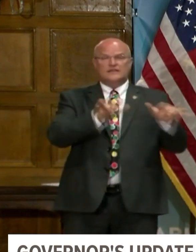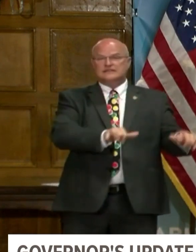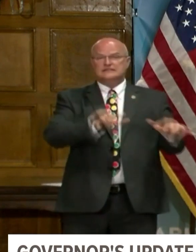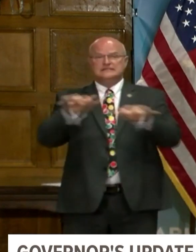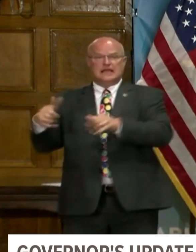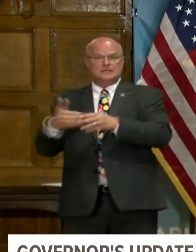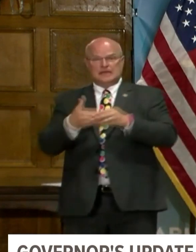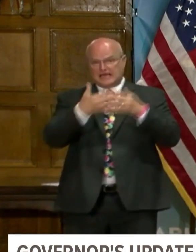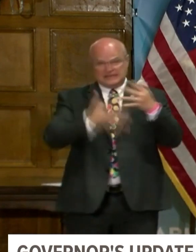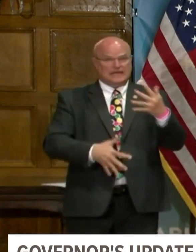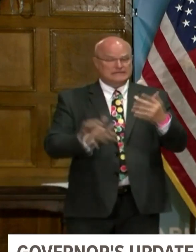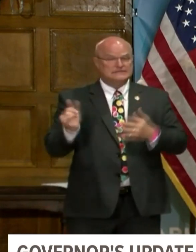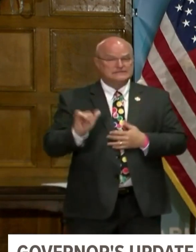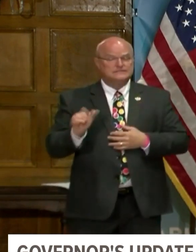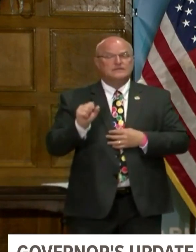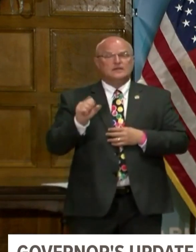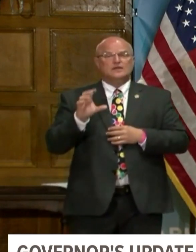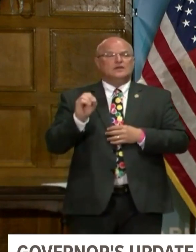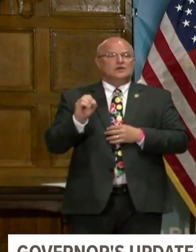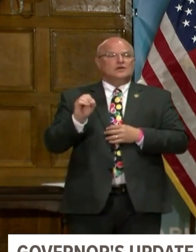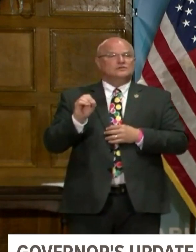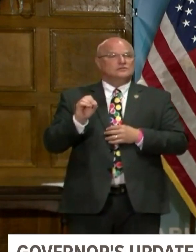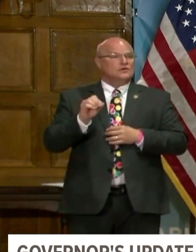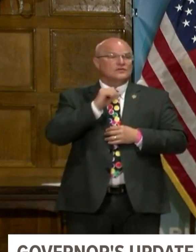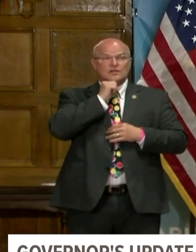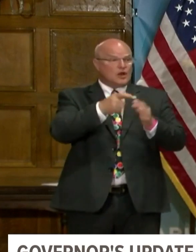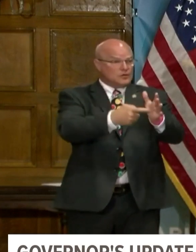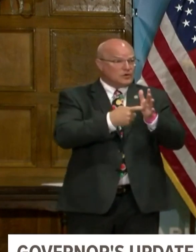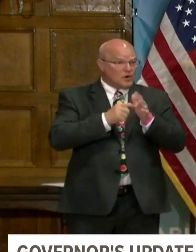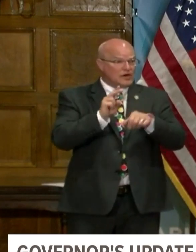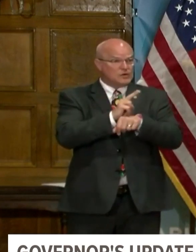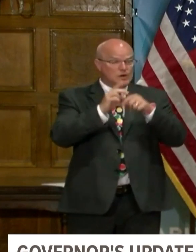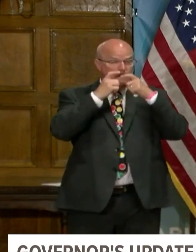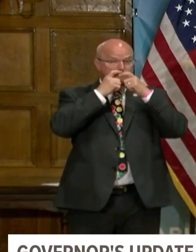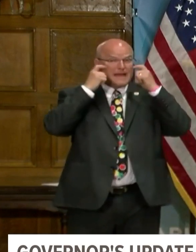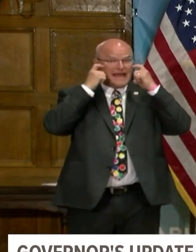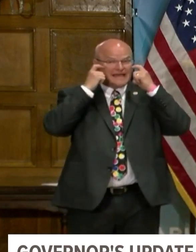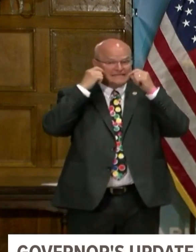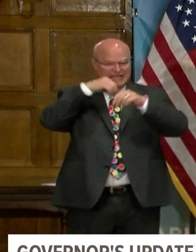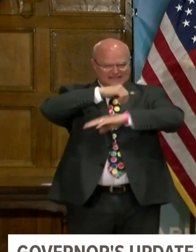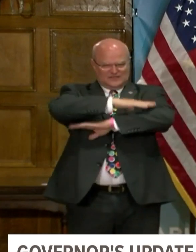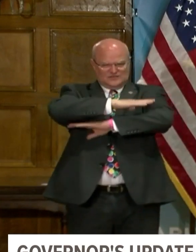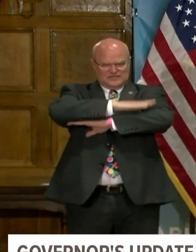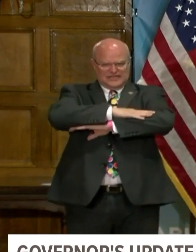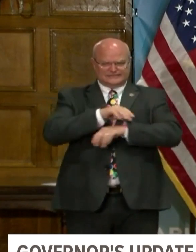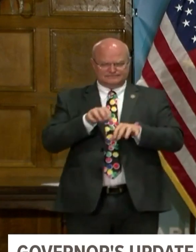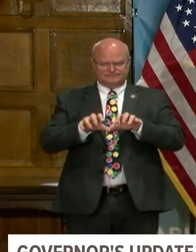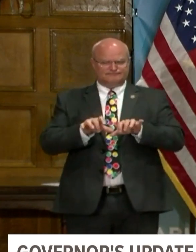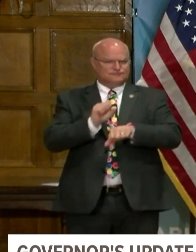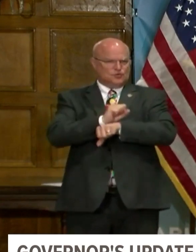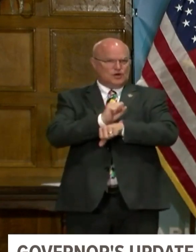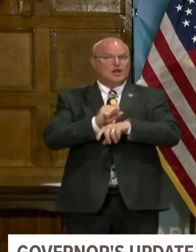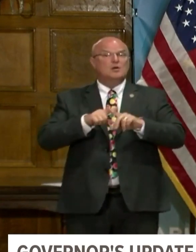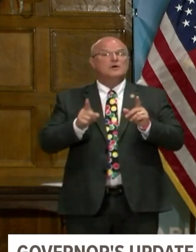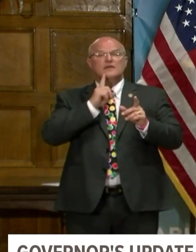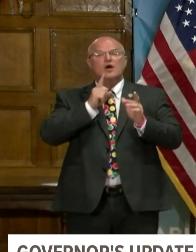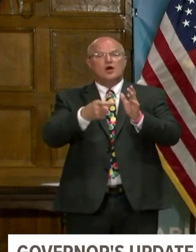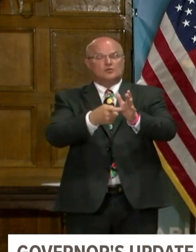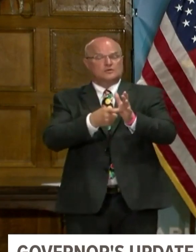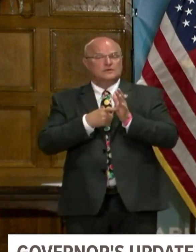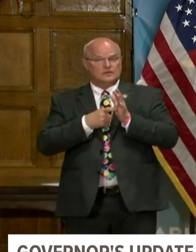same guidelines. And so they're not required to wear a mask at their desk, but they